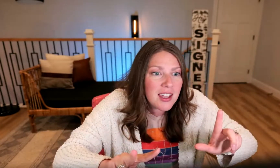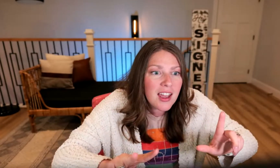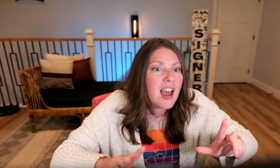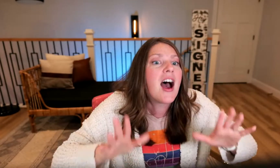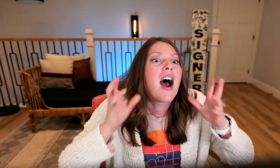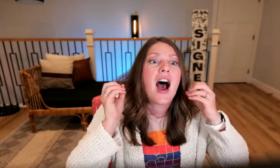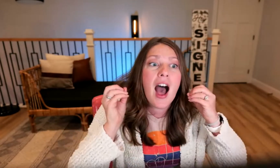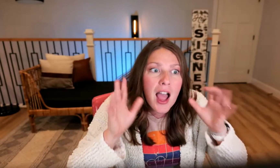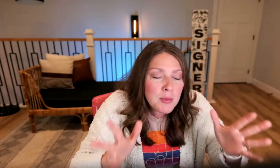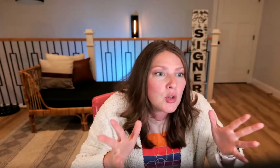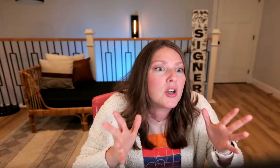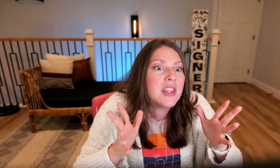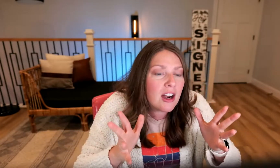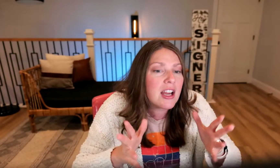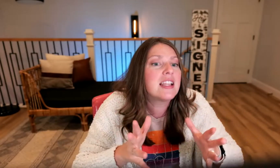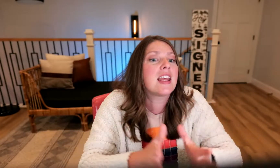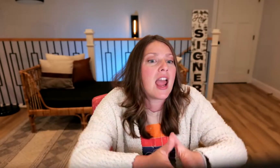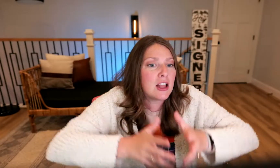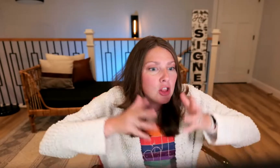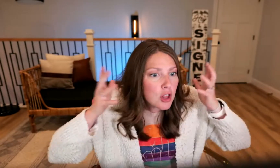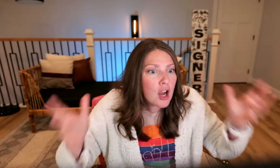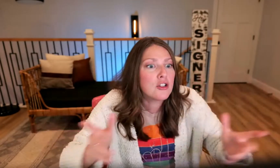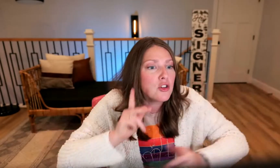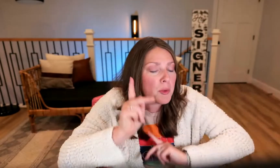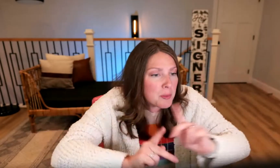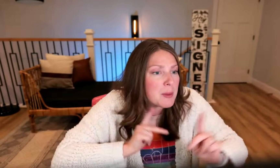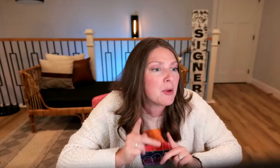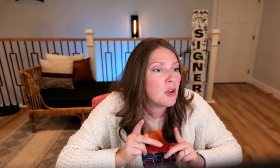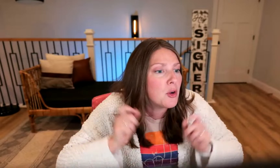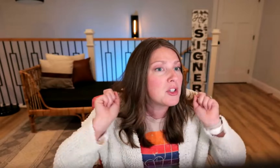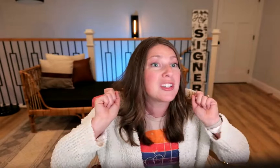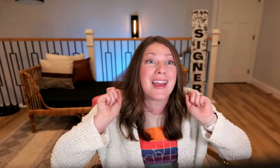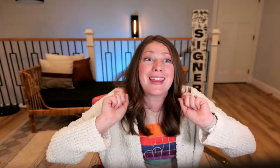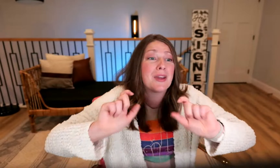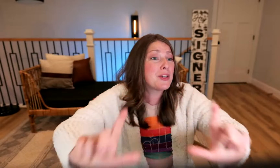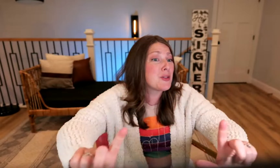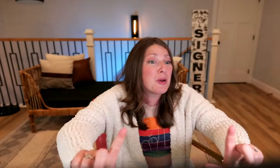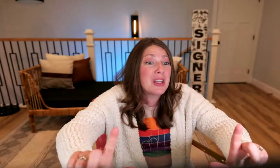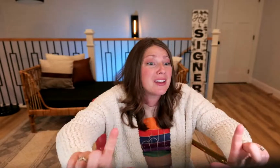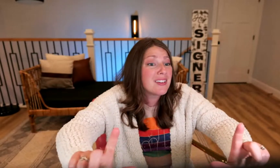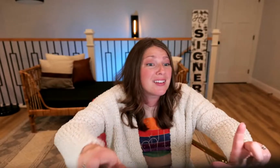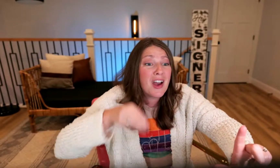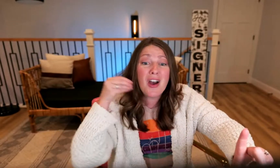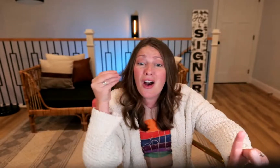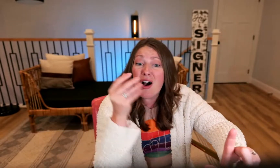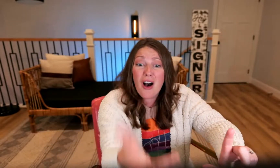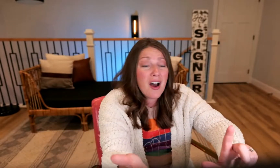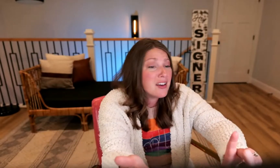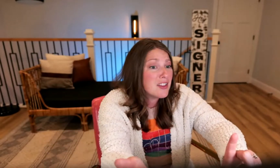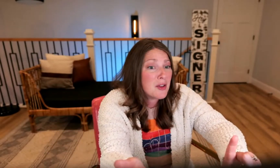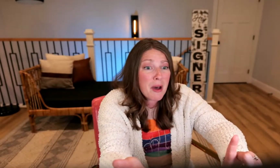TV. I'm sure there is a large group of people who would just say, can we just put it on the